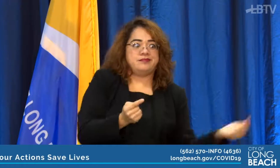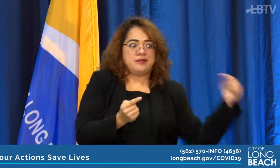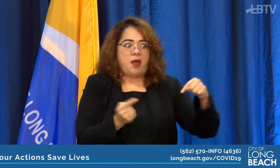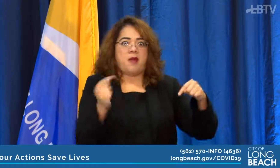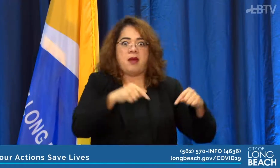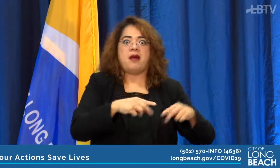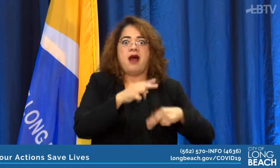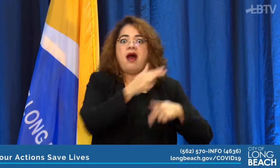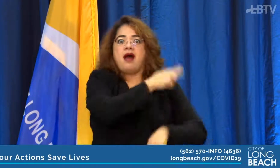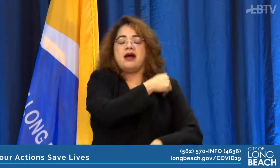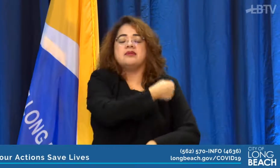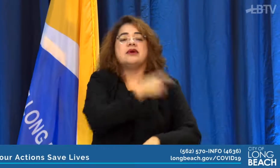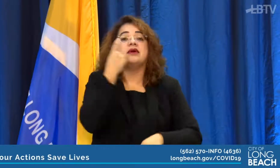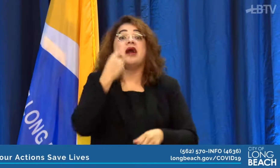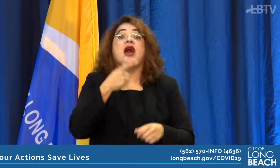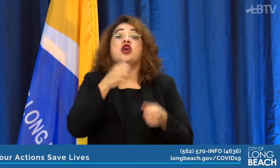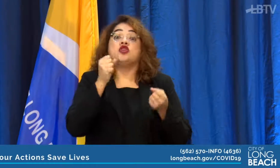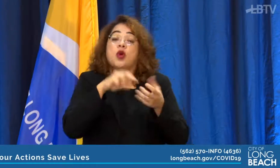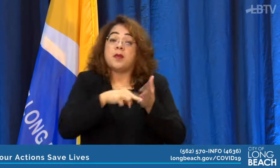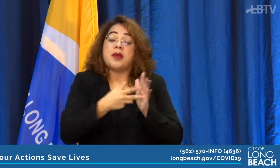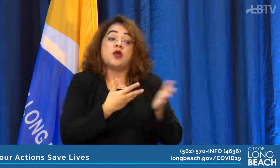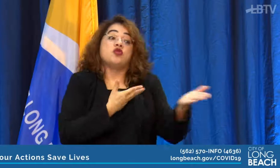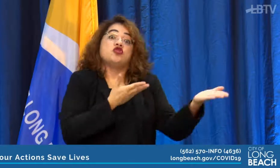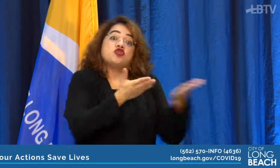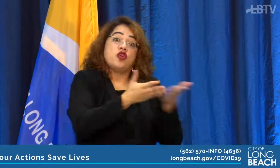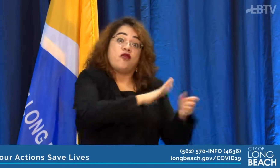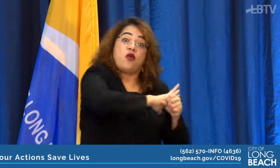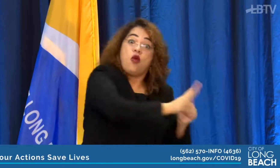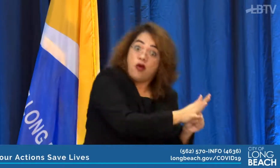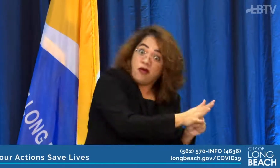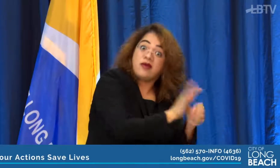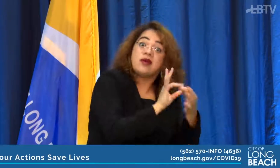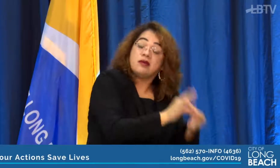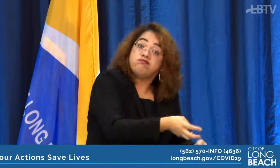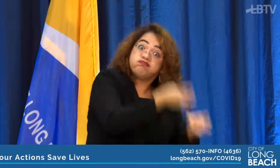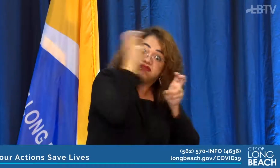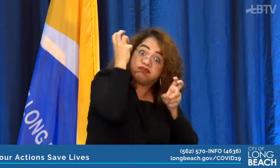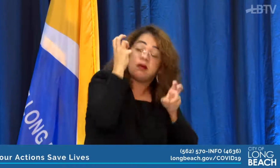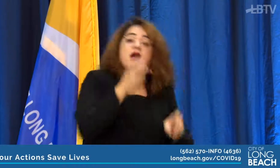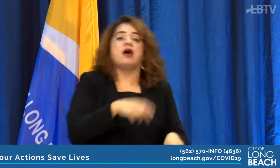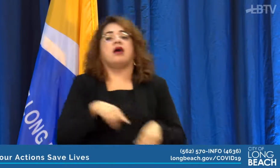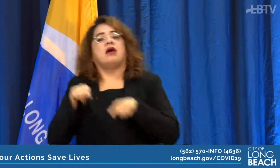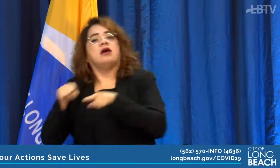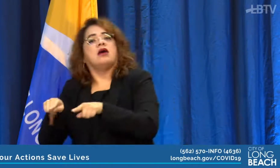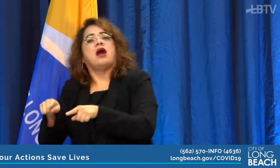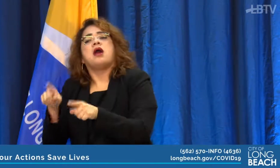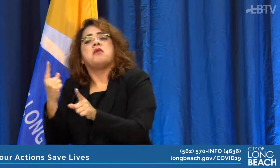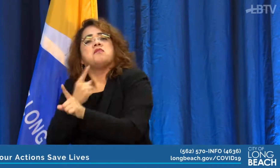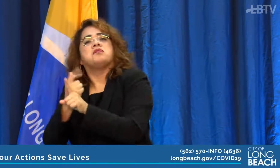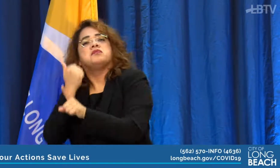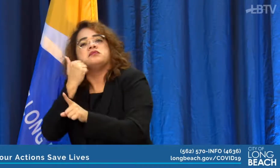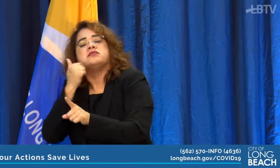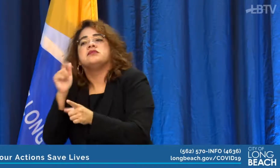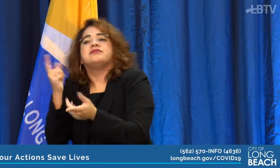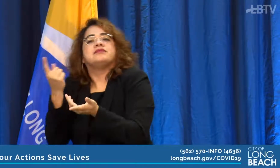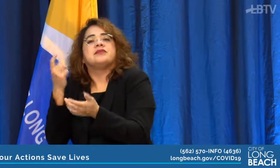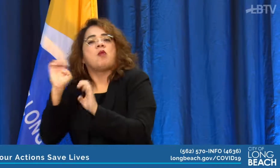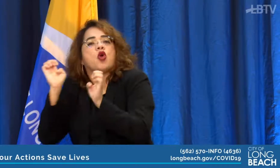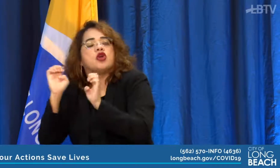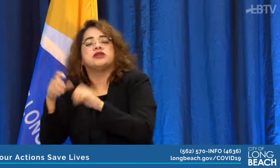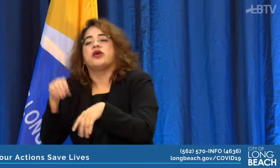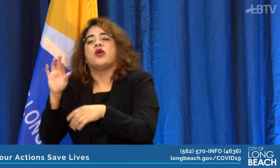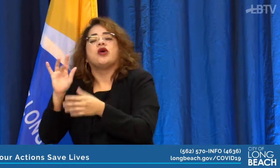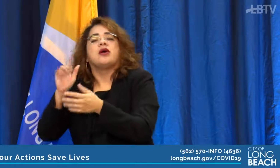just for COVID, but for all illnesses. And if our COVID numbers go up too quickly, then they would not be able to support